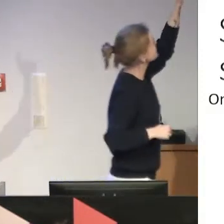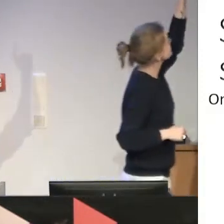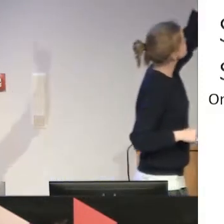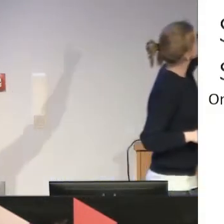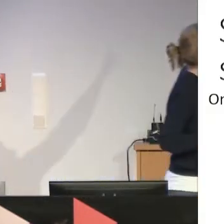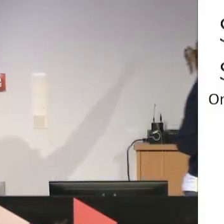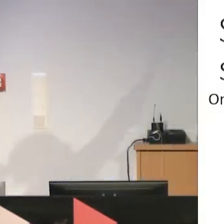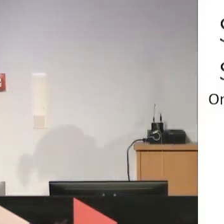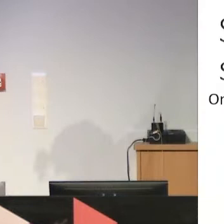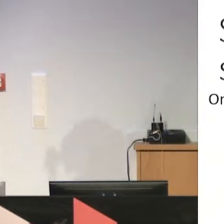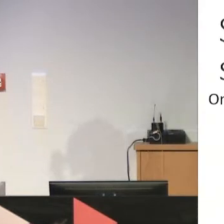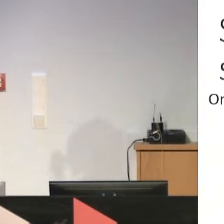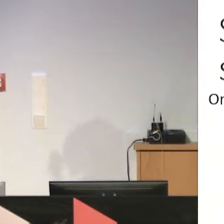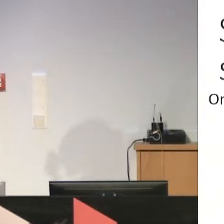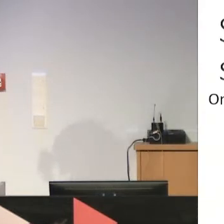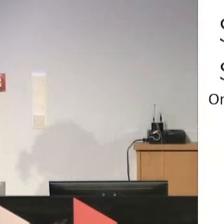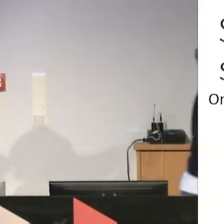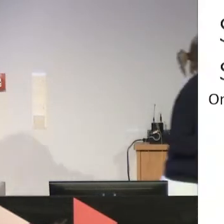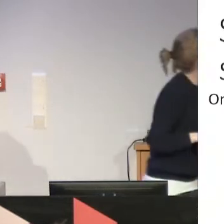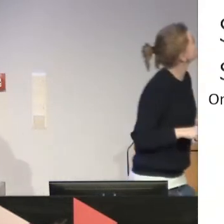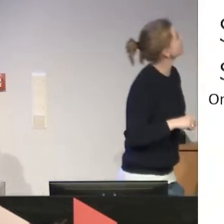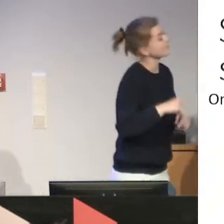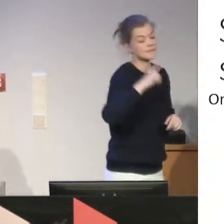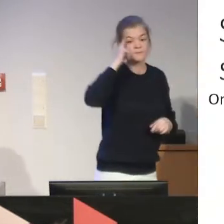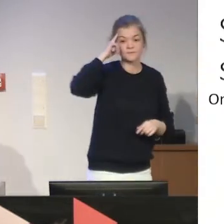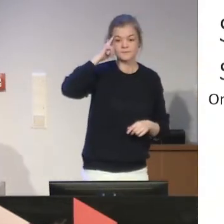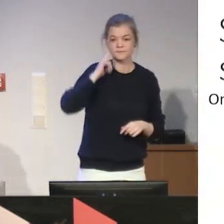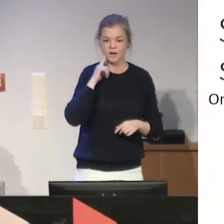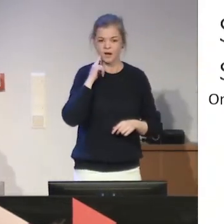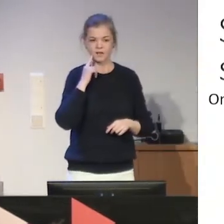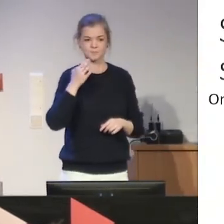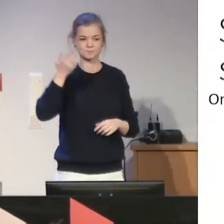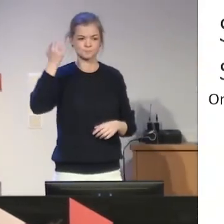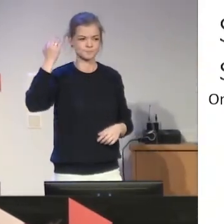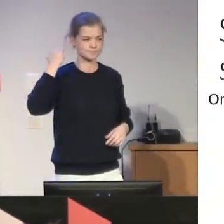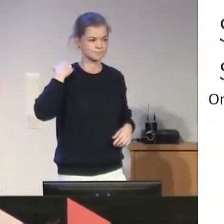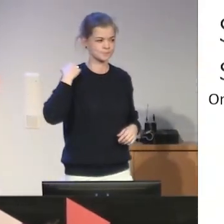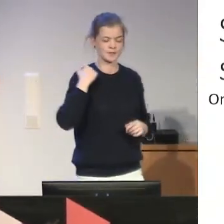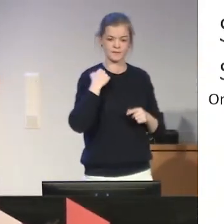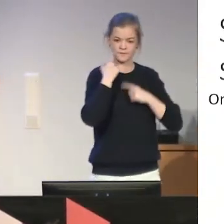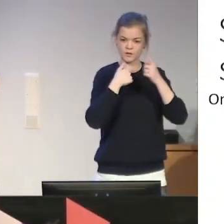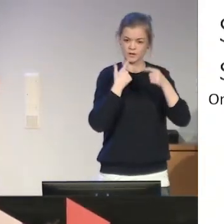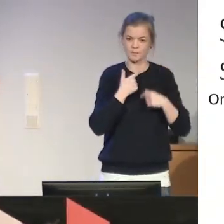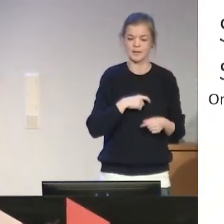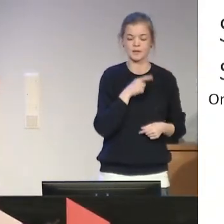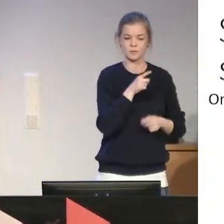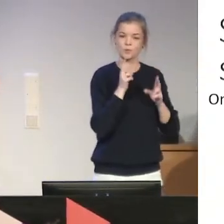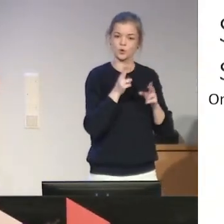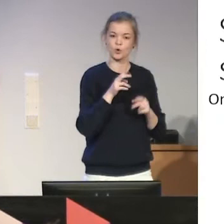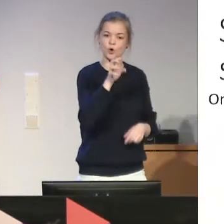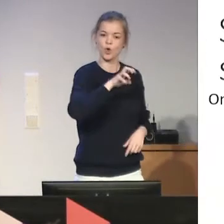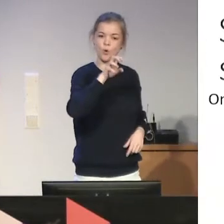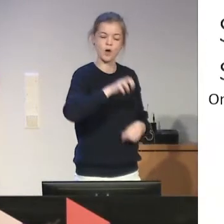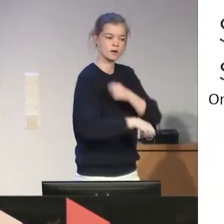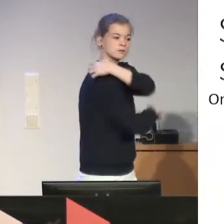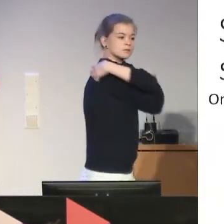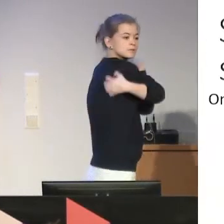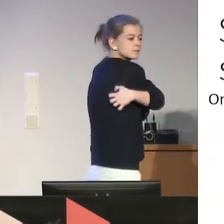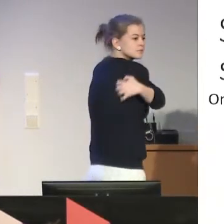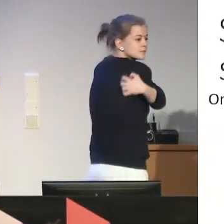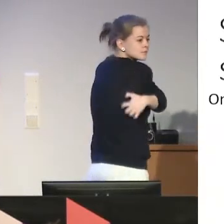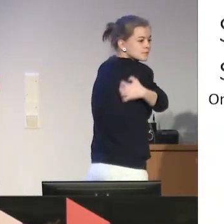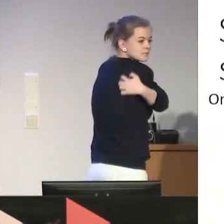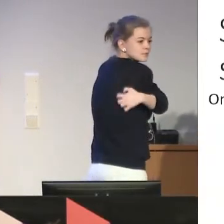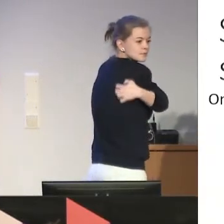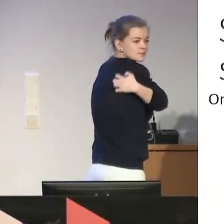You have the memory space, which is over there, up, up there. The father told me, the father of the